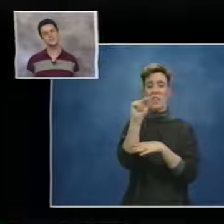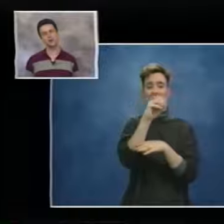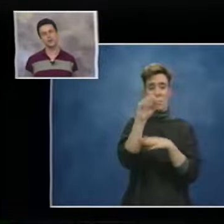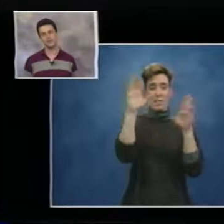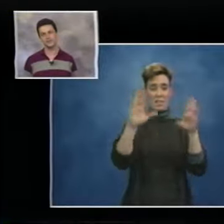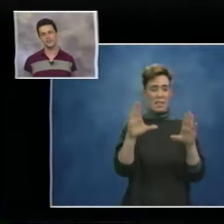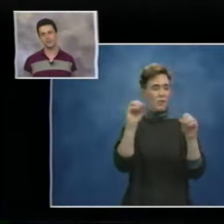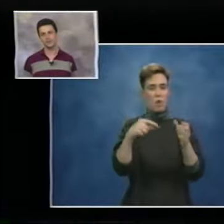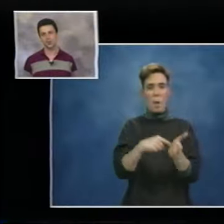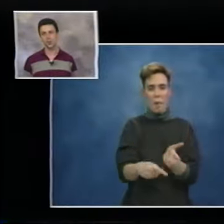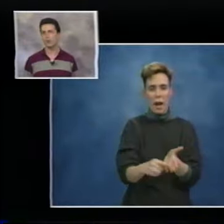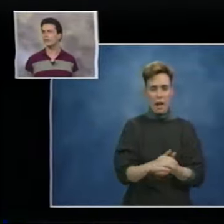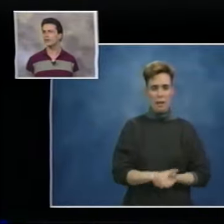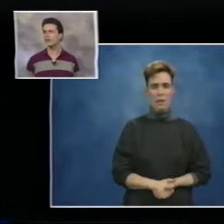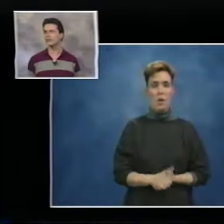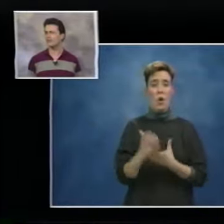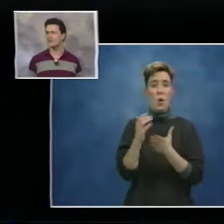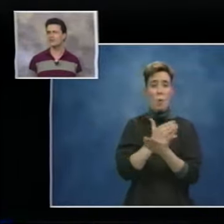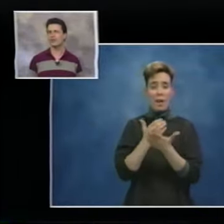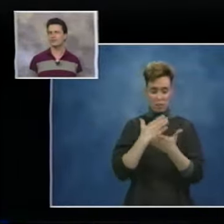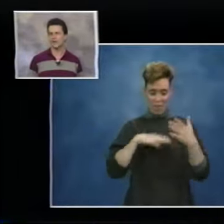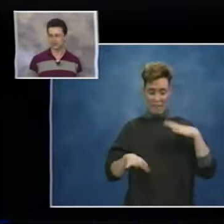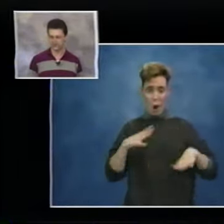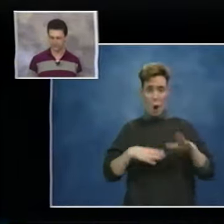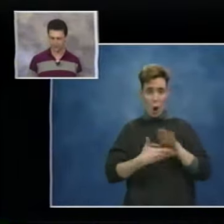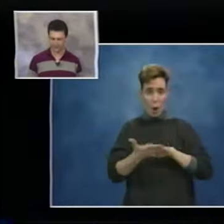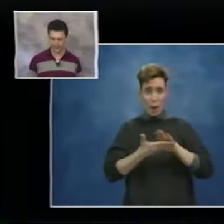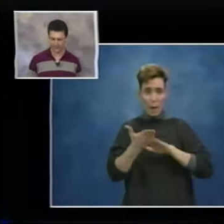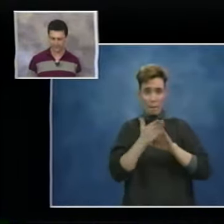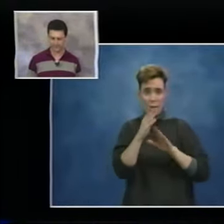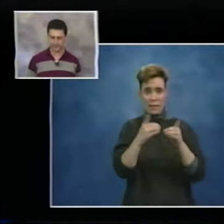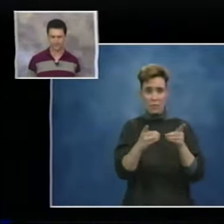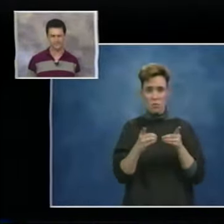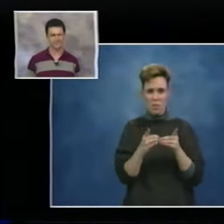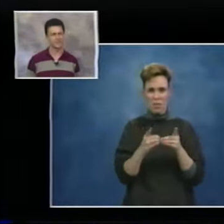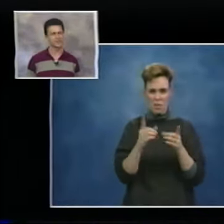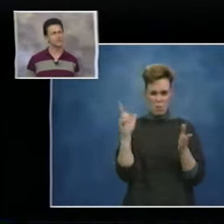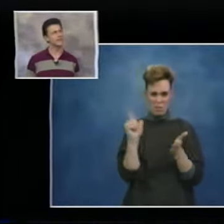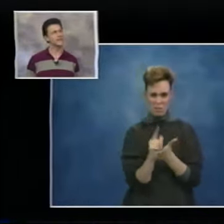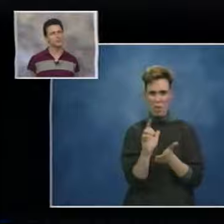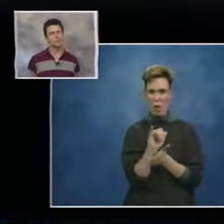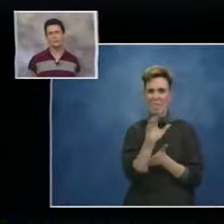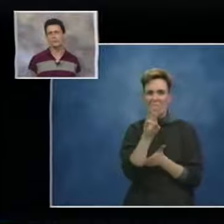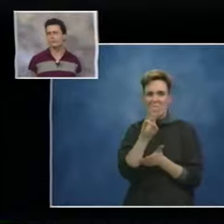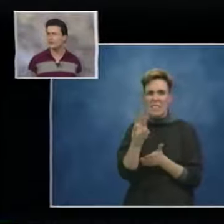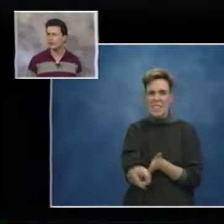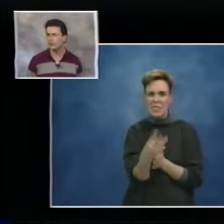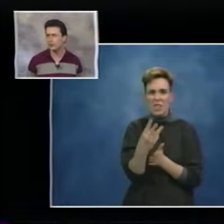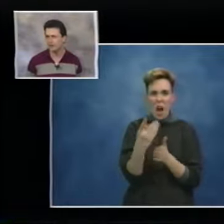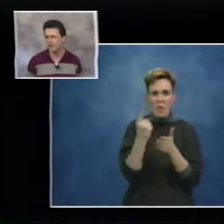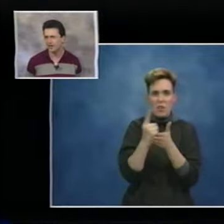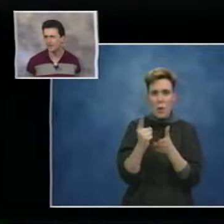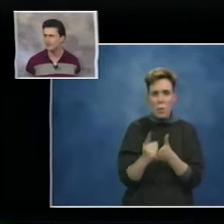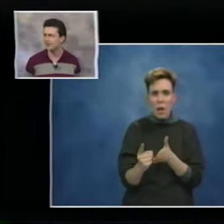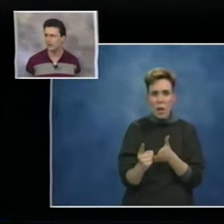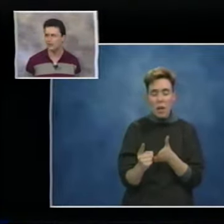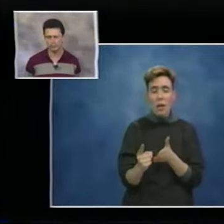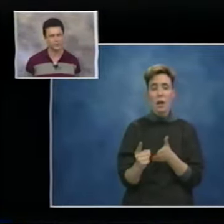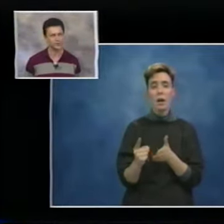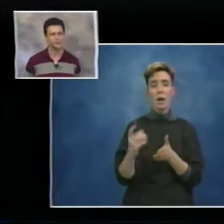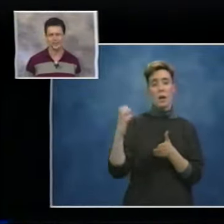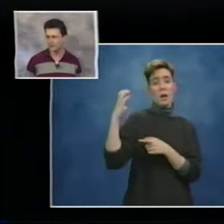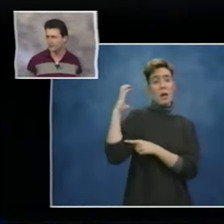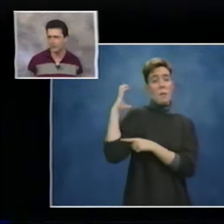Wages in the garment district were as low as $6 a week. Employers were so cruel at times, and not